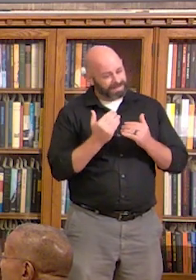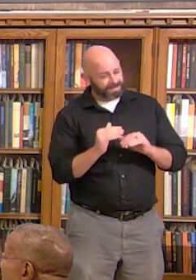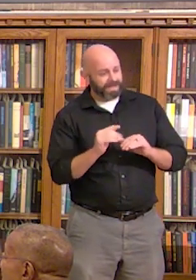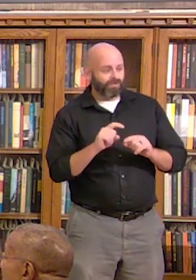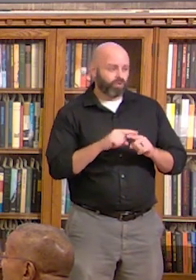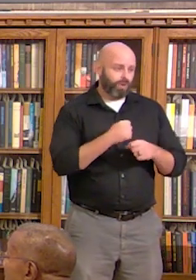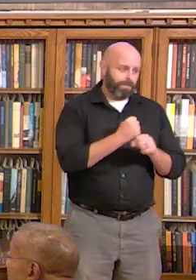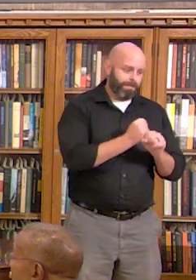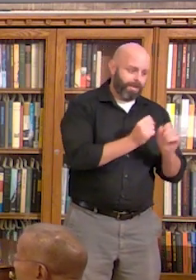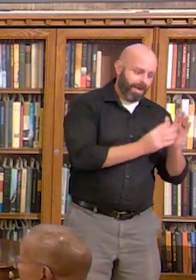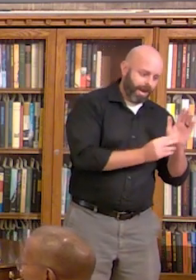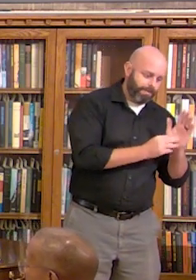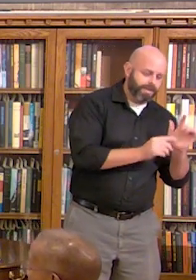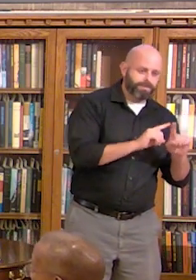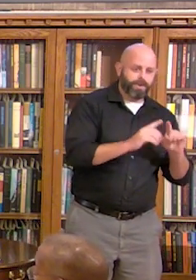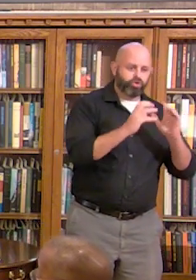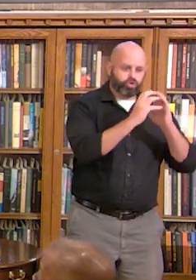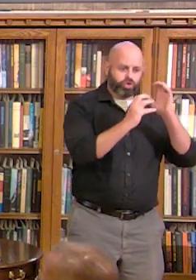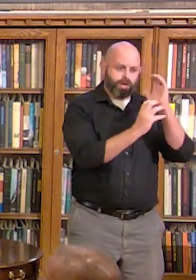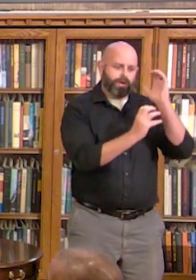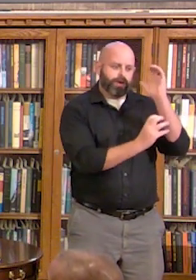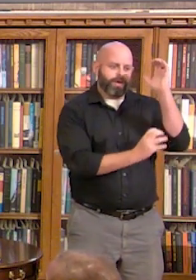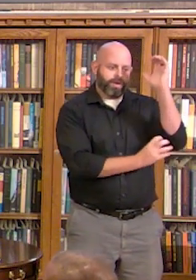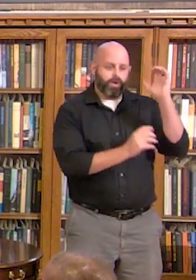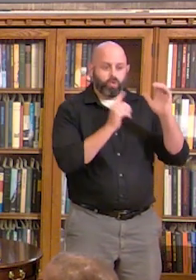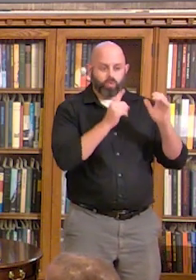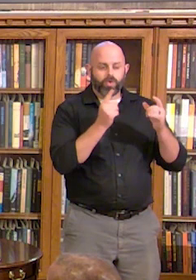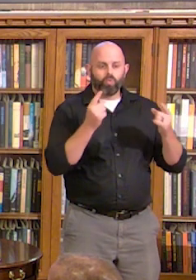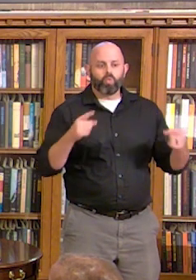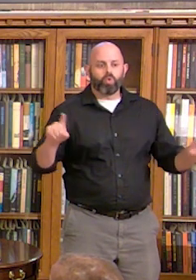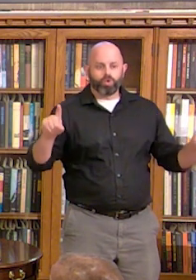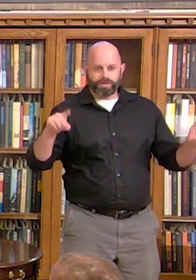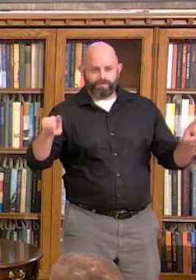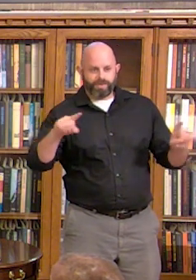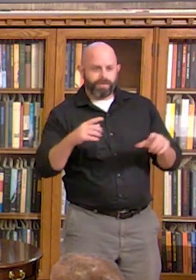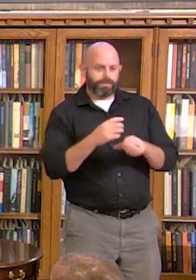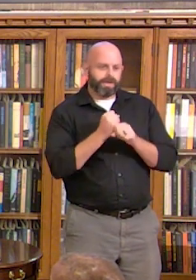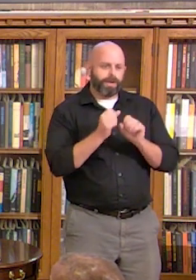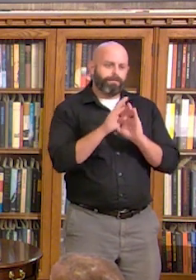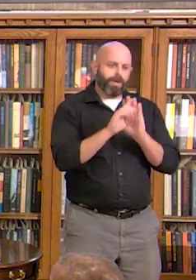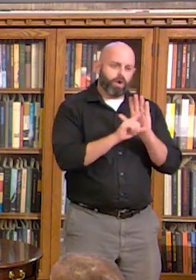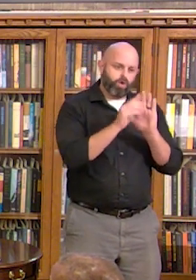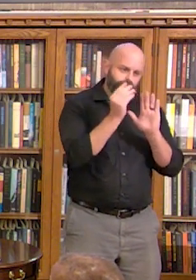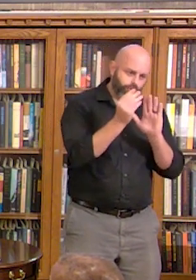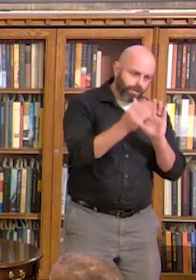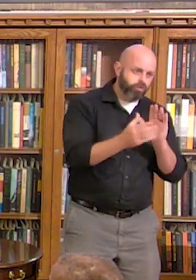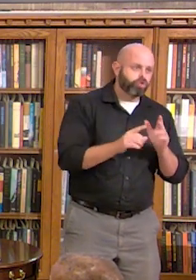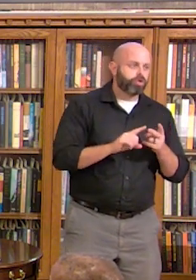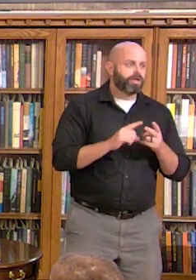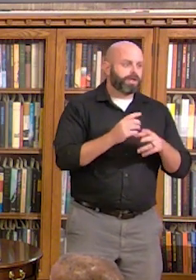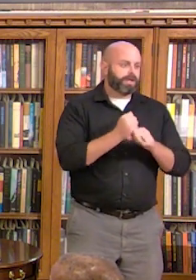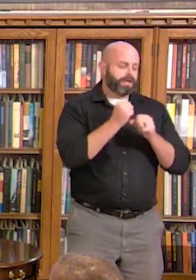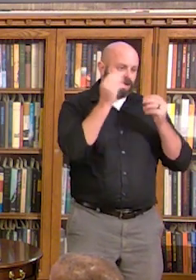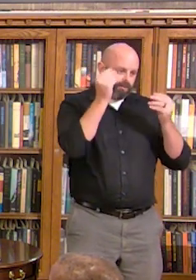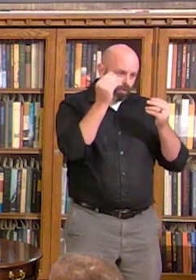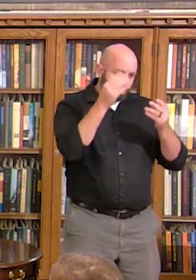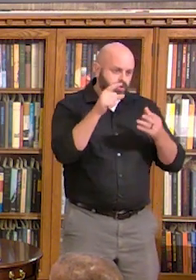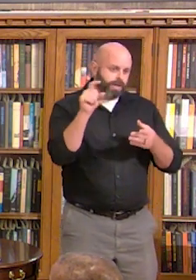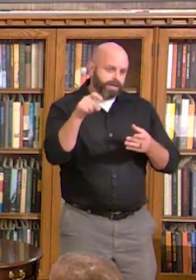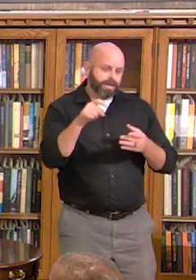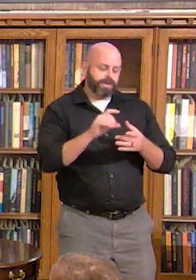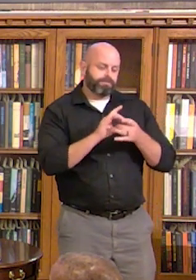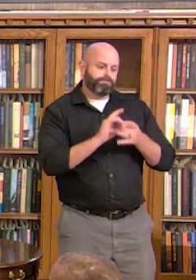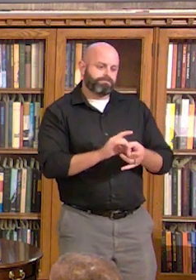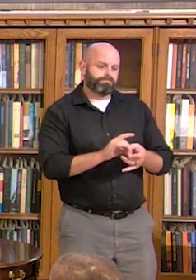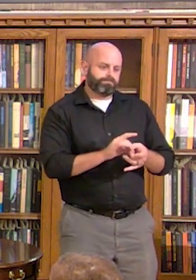make copies but chunking really works in terms of them getting background information and them getting the information they need in terms of